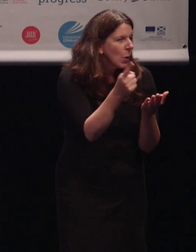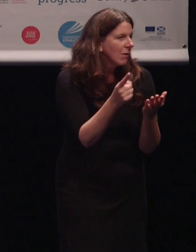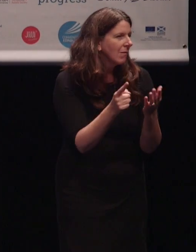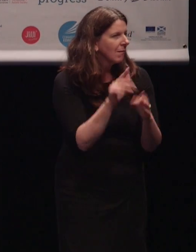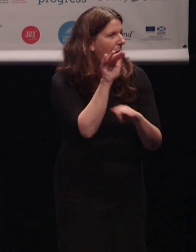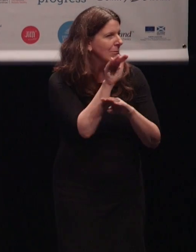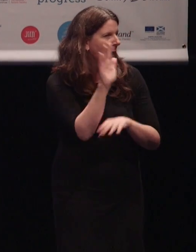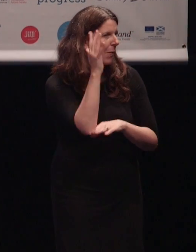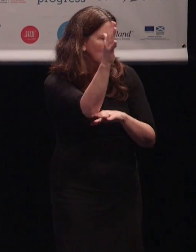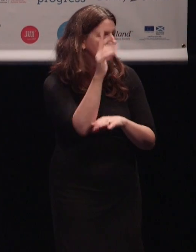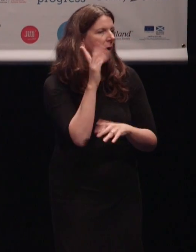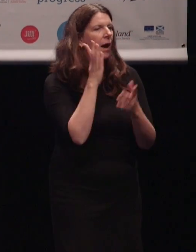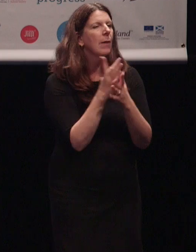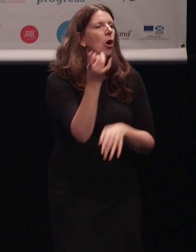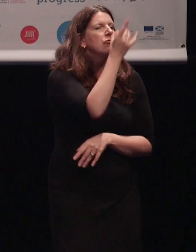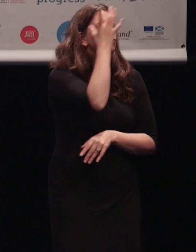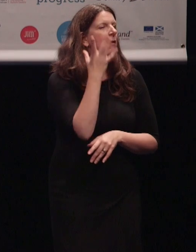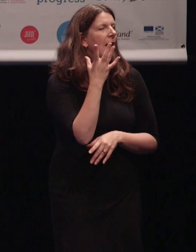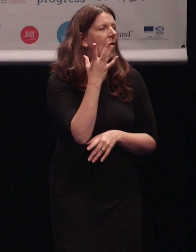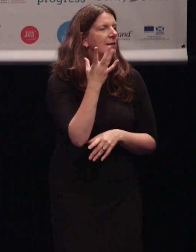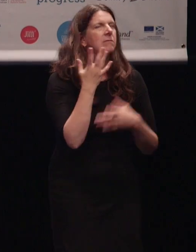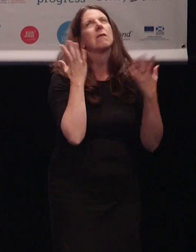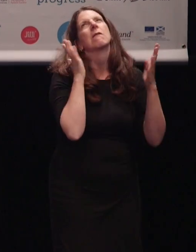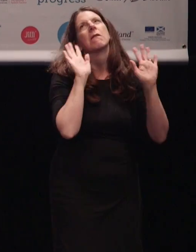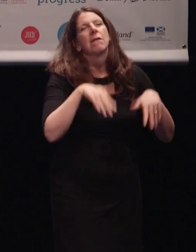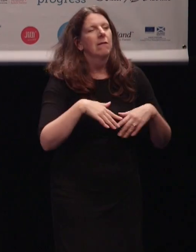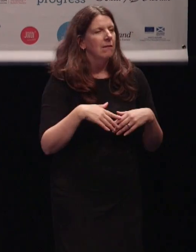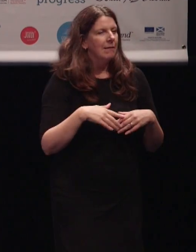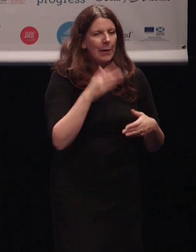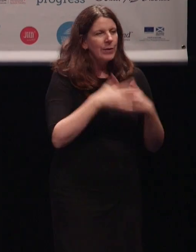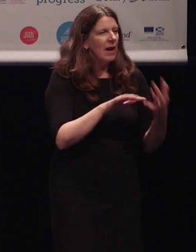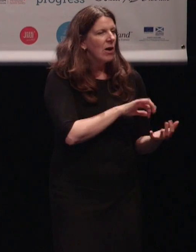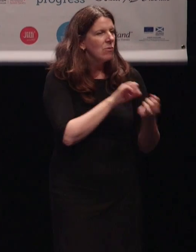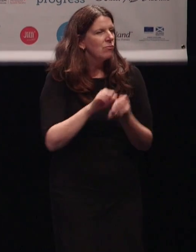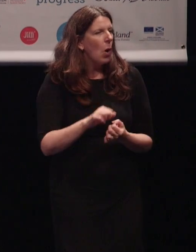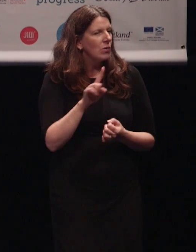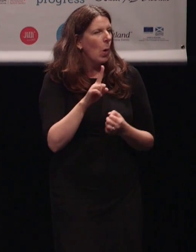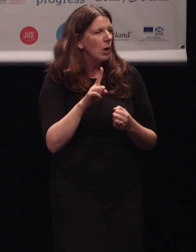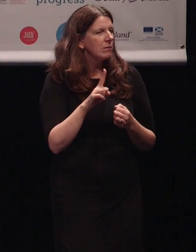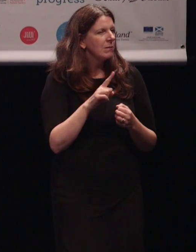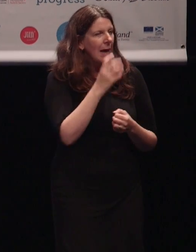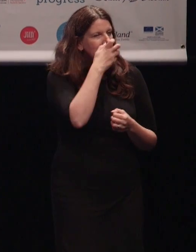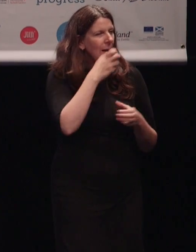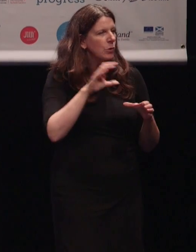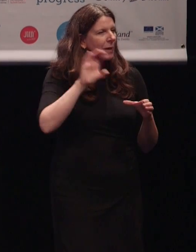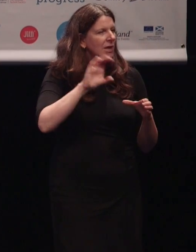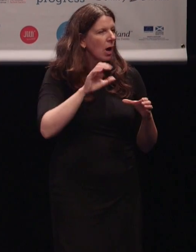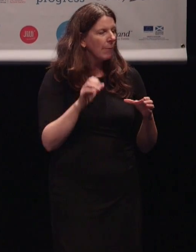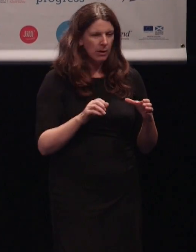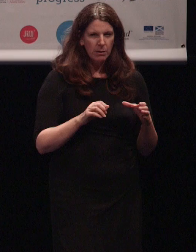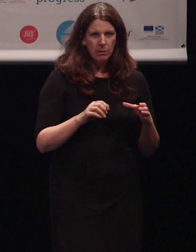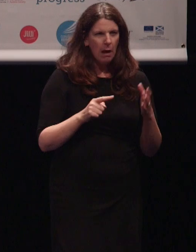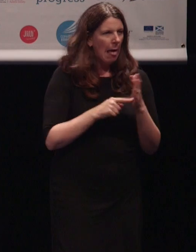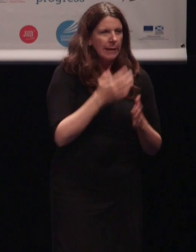dogs, and these teenagers are very upset. They don't want hot dogs if there's no ketchup to go with the hot dogs.